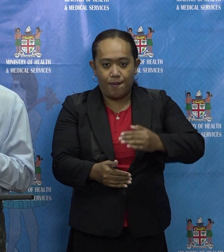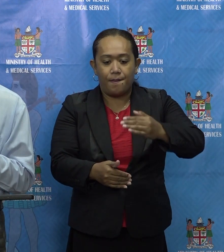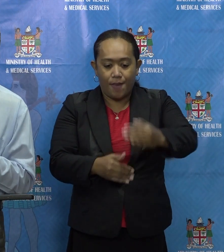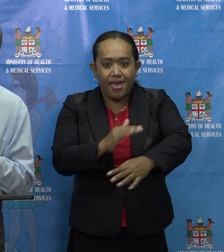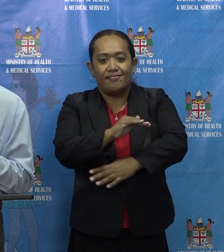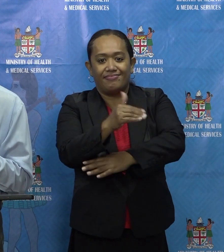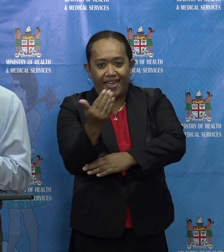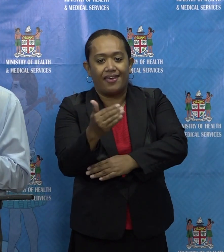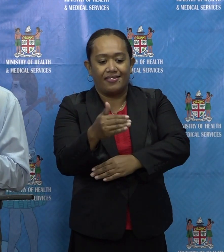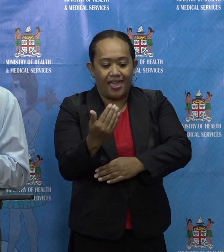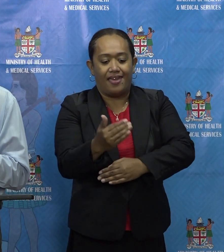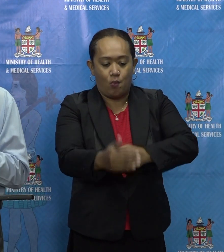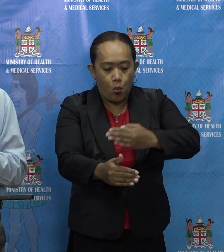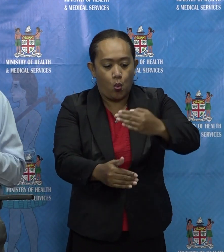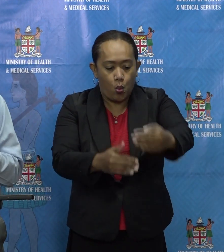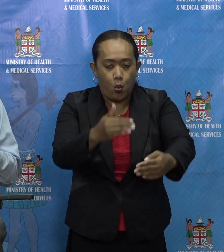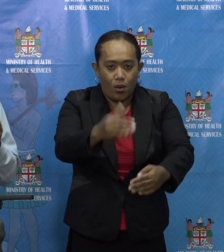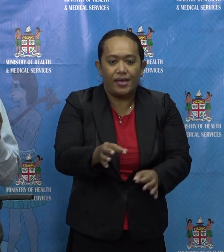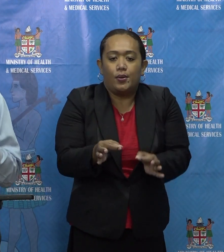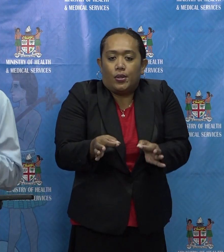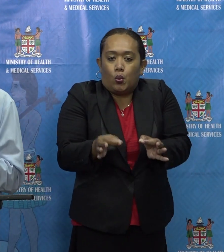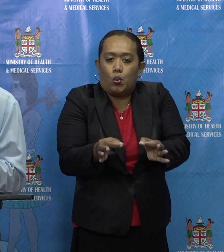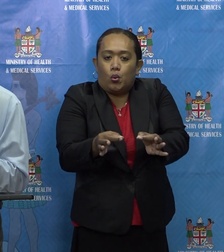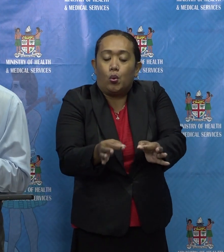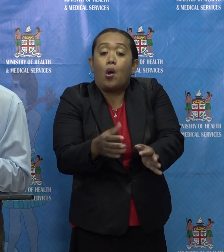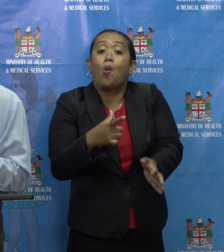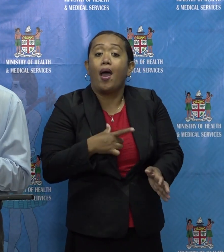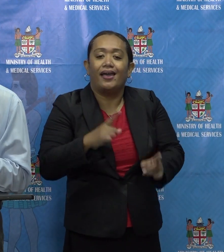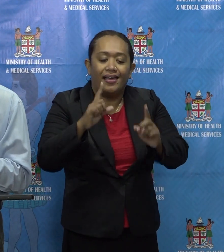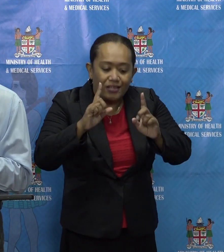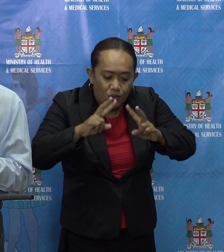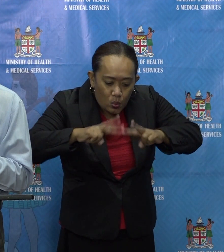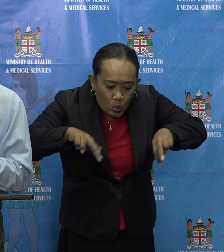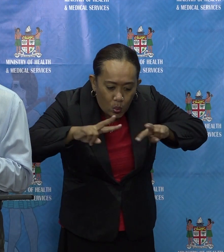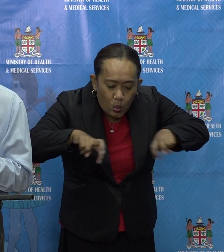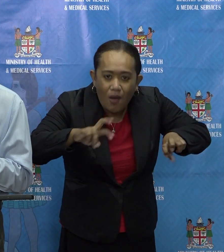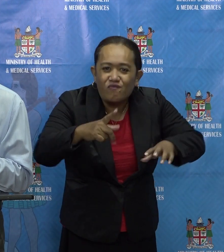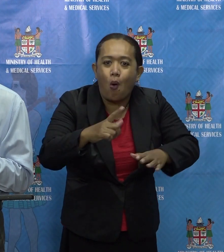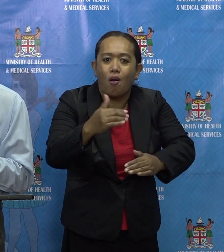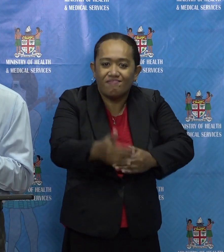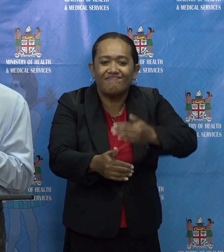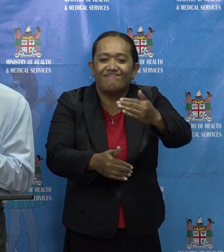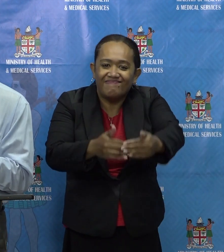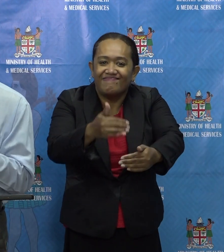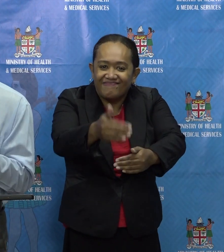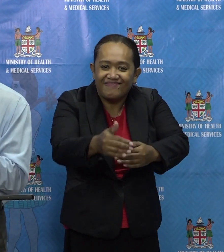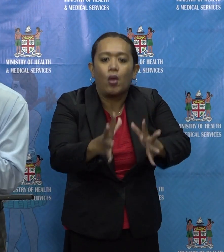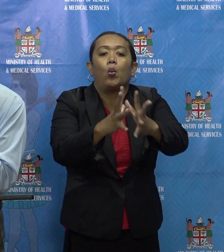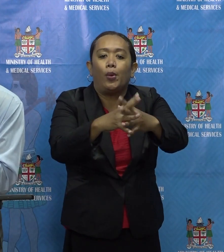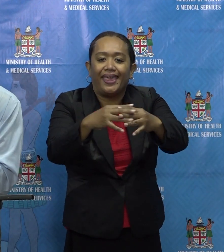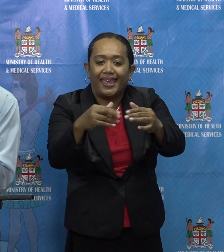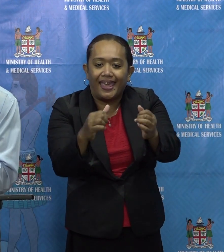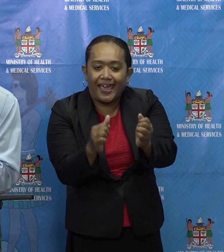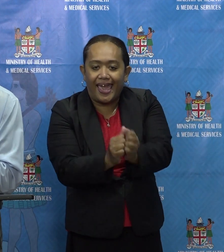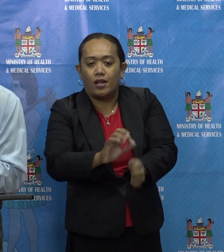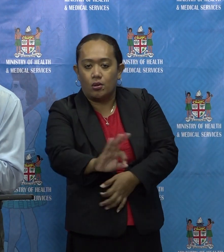I still got the weekend to go. I still have to see how many more new cases will come up. I guess one of the things that I really want